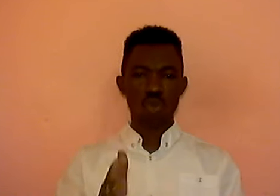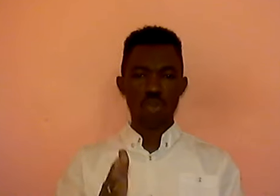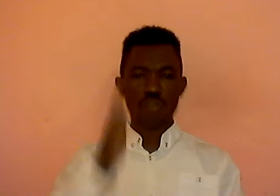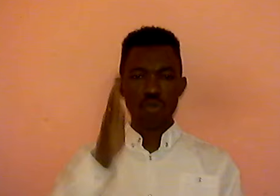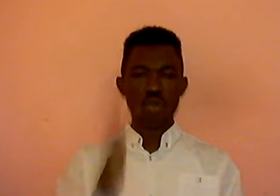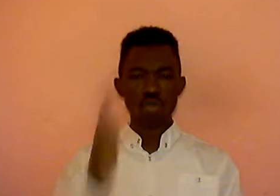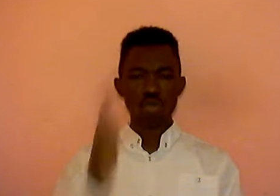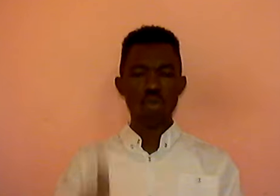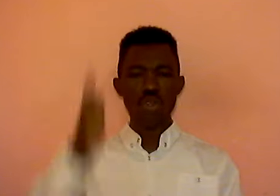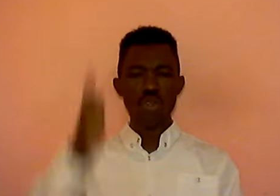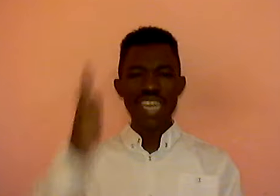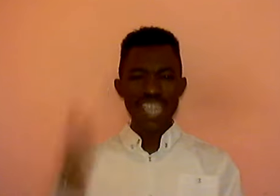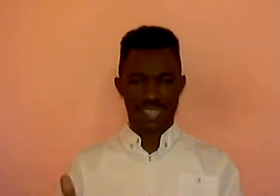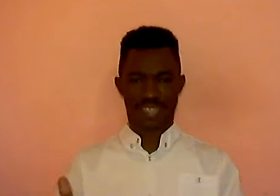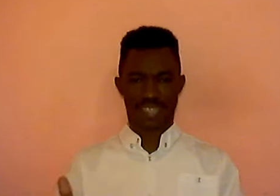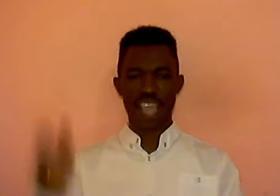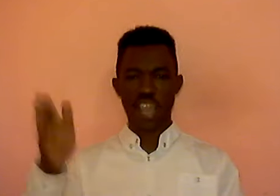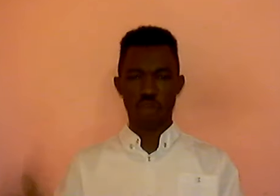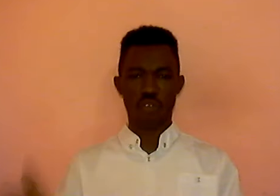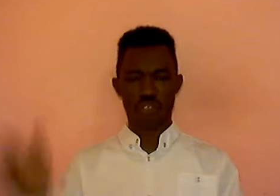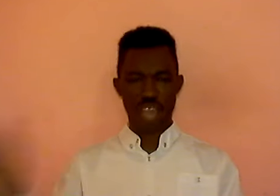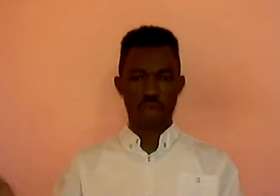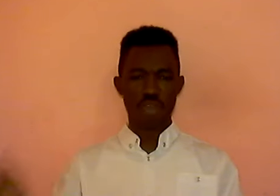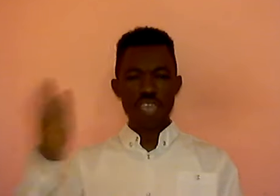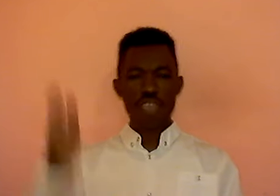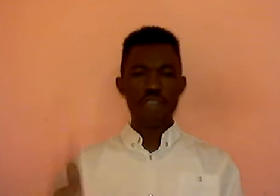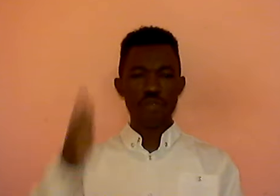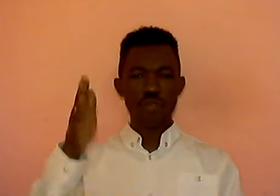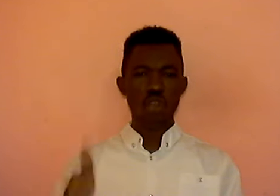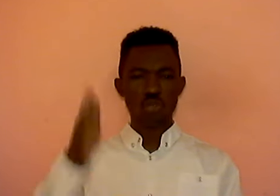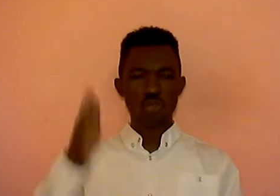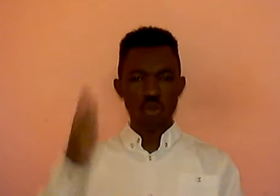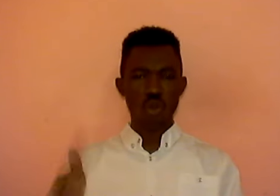If you don't go neat enough now, if you don't go